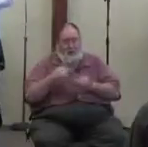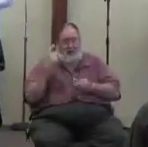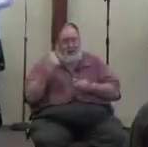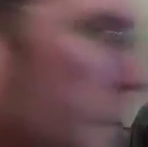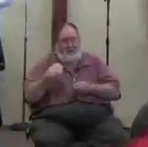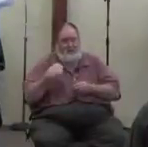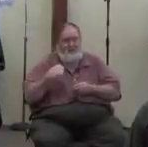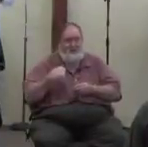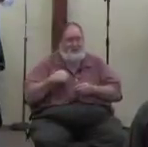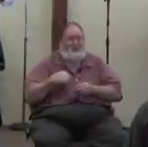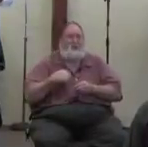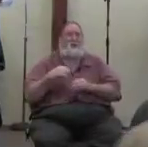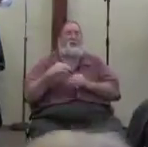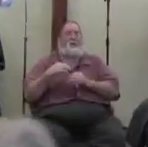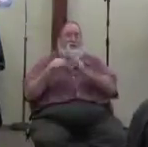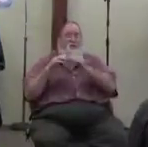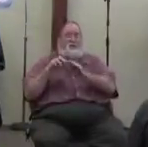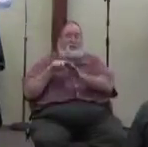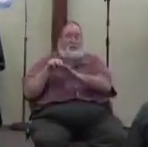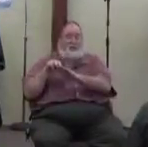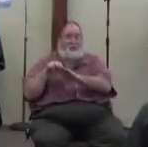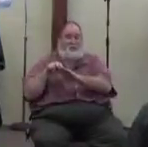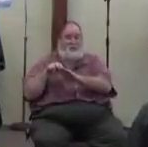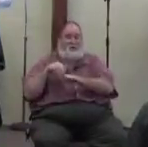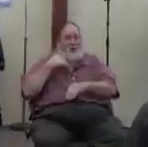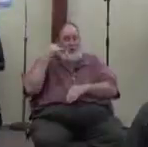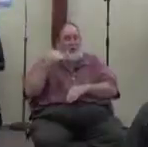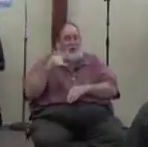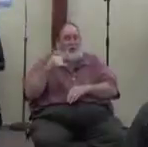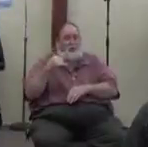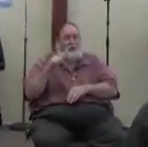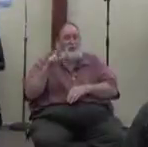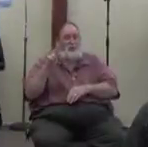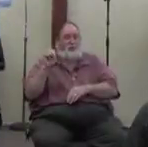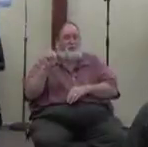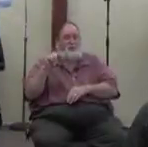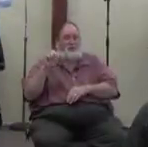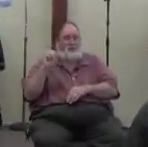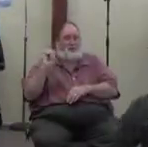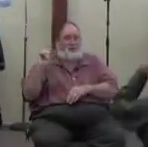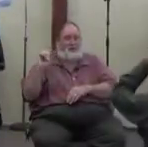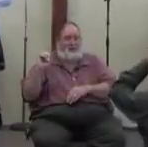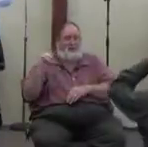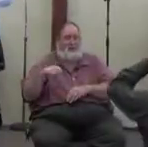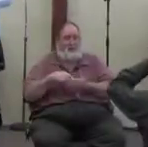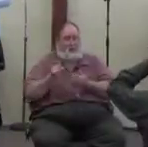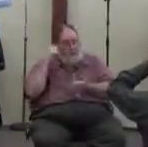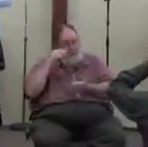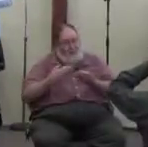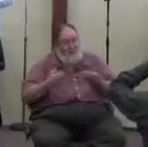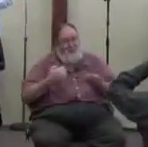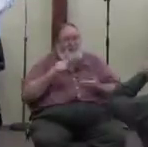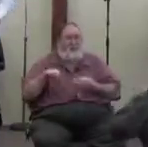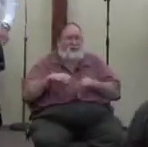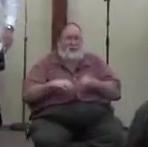the trustee, and he's going to pay for everything. So we need to try and do that like Tuesday or Wednesday if we